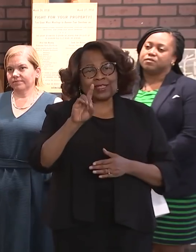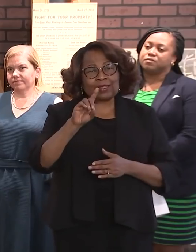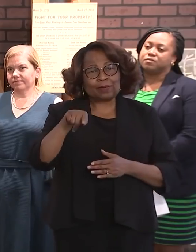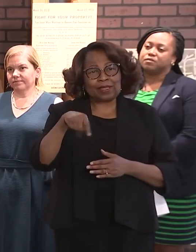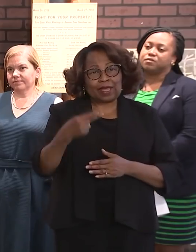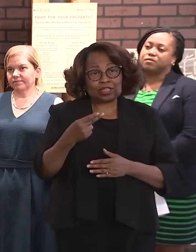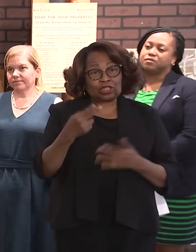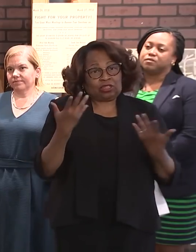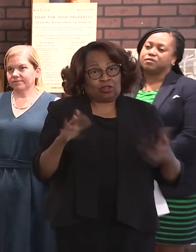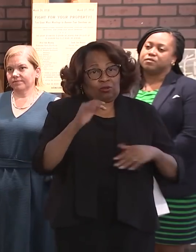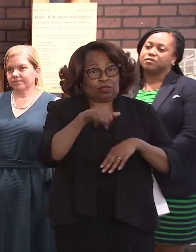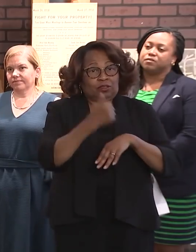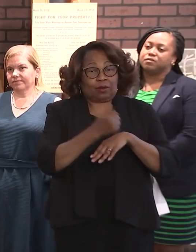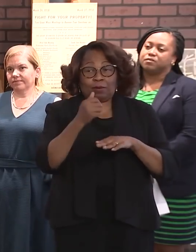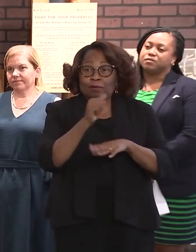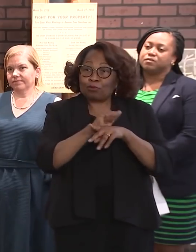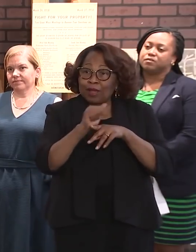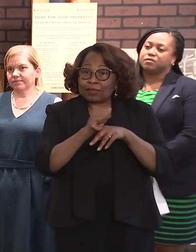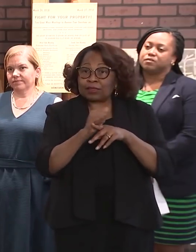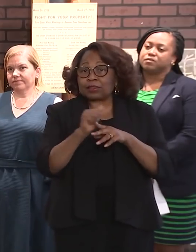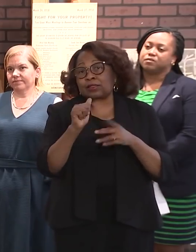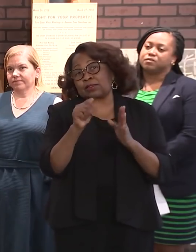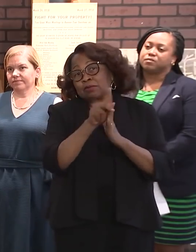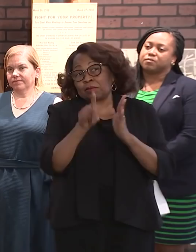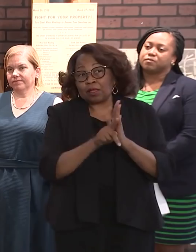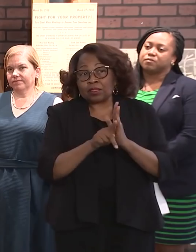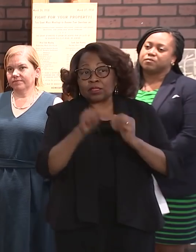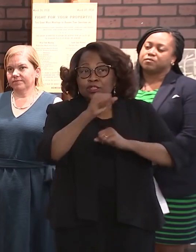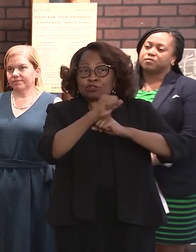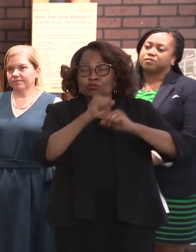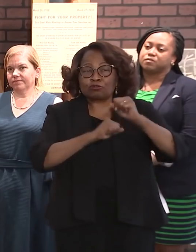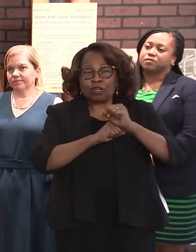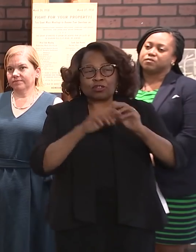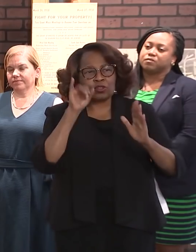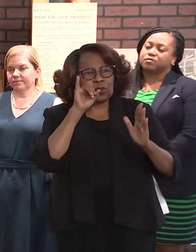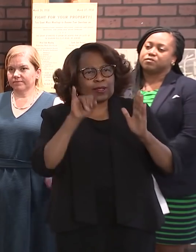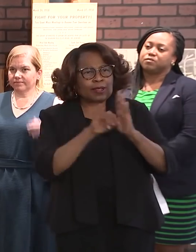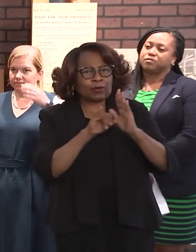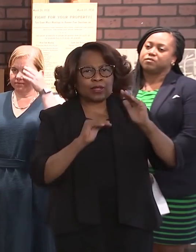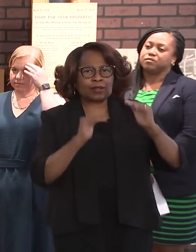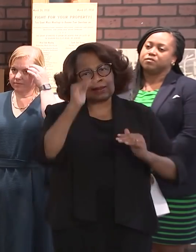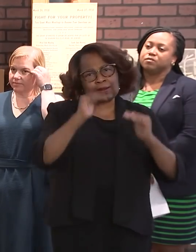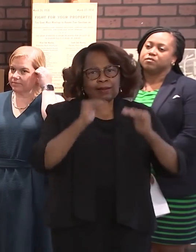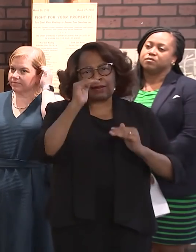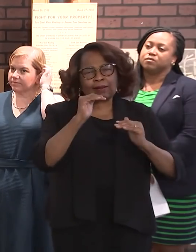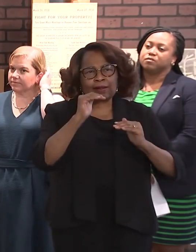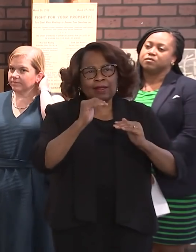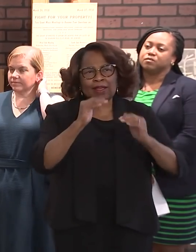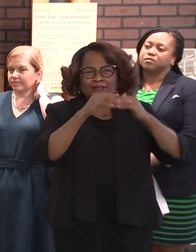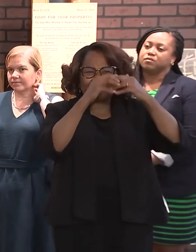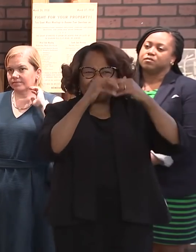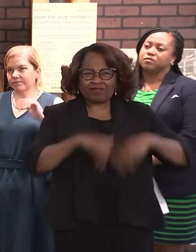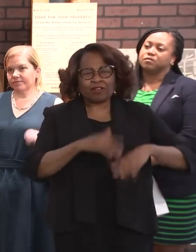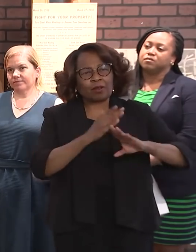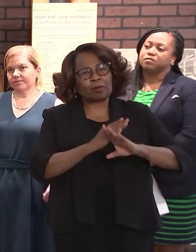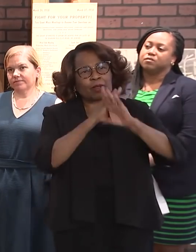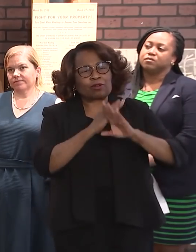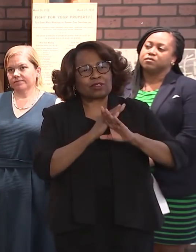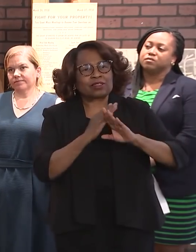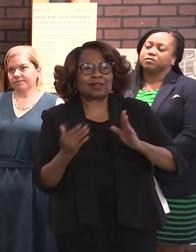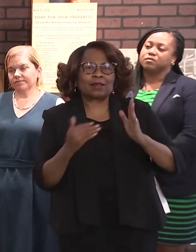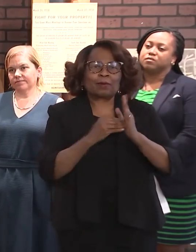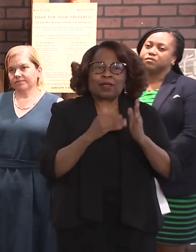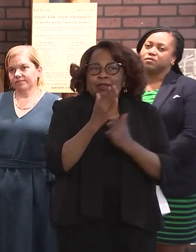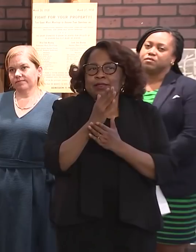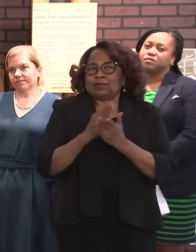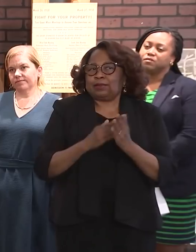existing practices, policies, and structures to identify inequities and remove barriers that adversely impact